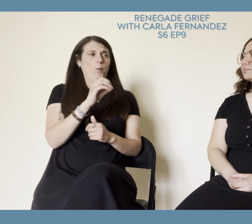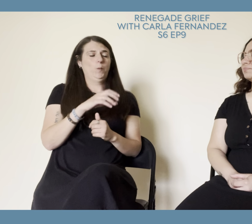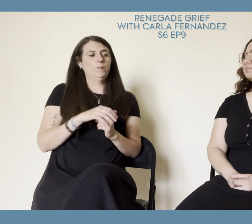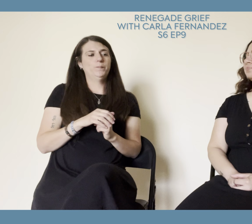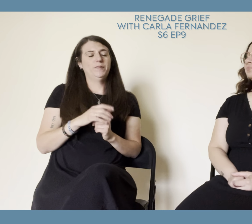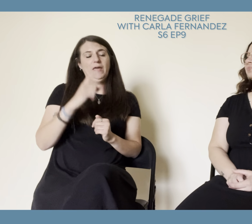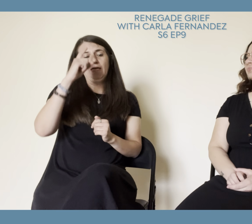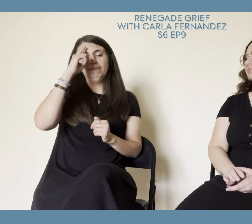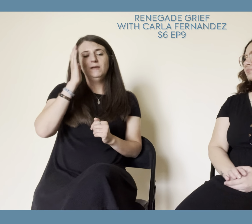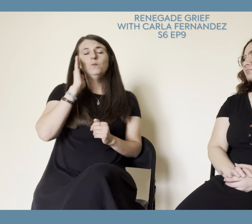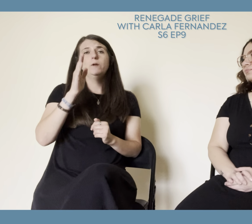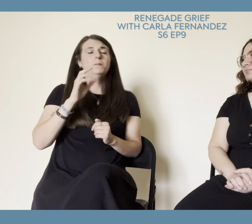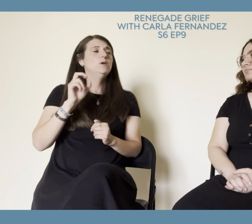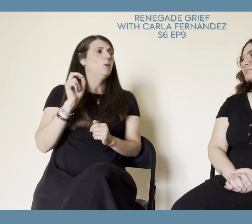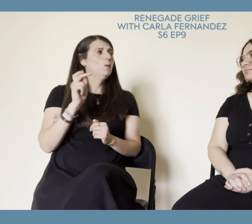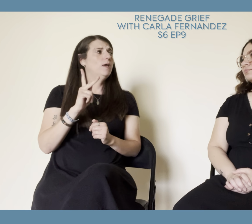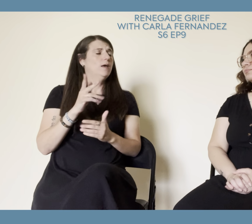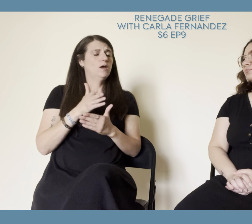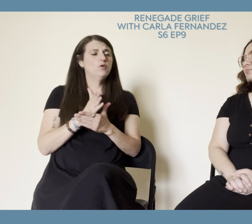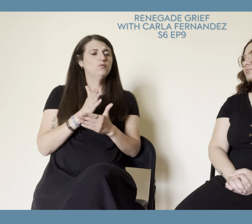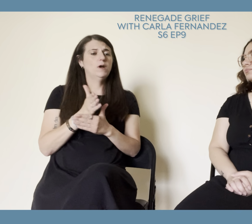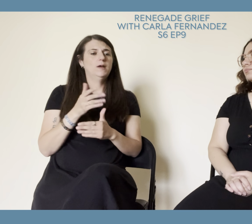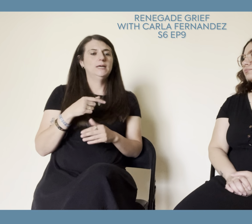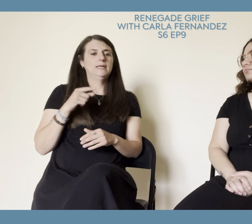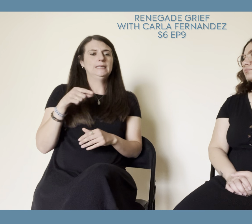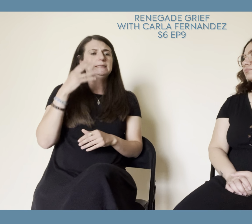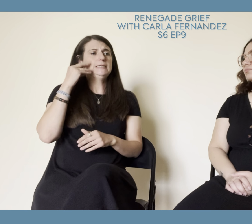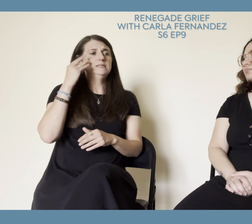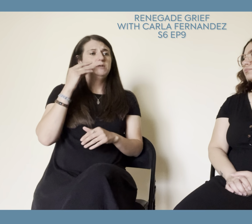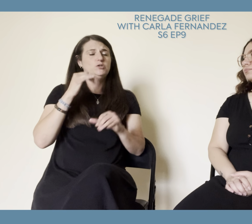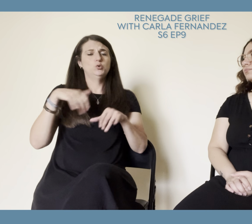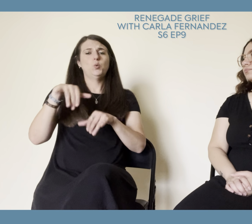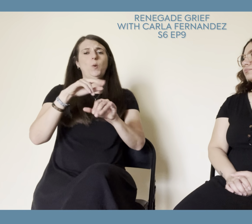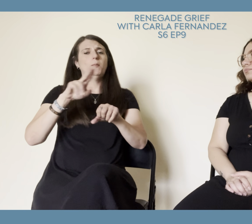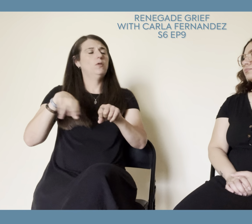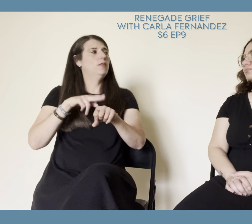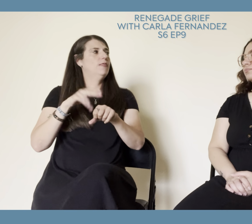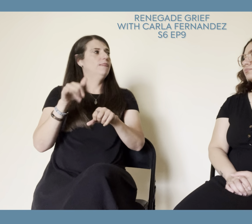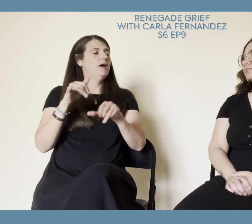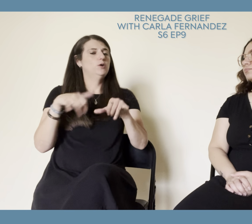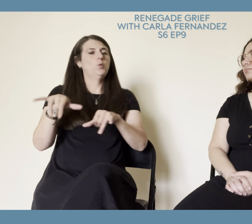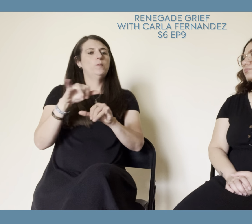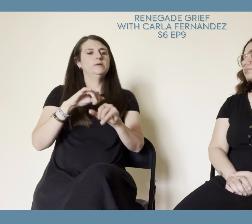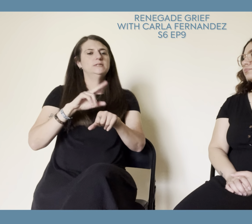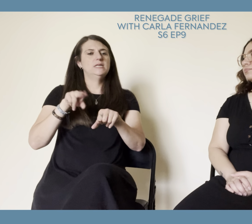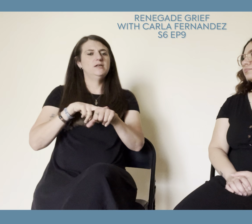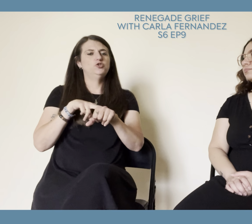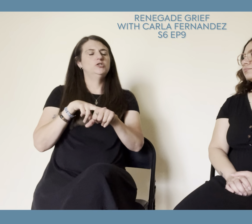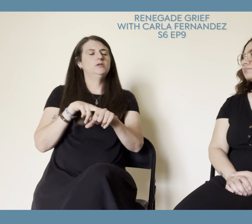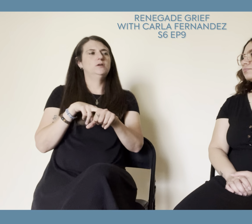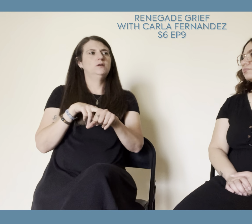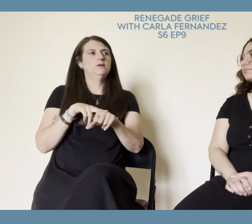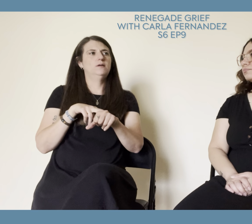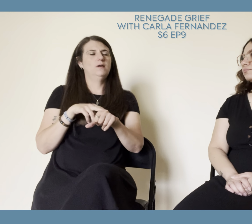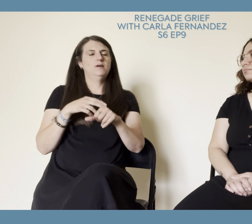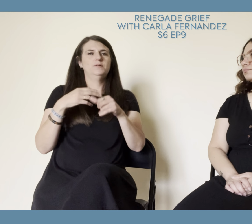gonna be okay, because this experience has been normalized. Within that normalization cascades like all these other